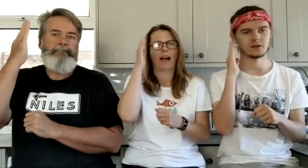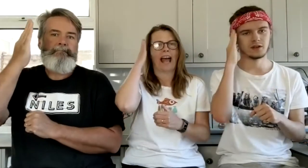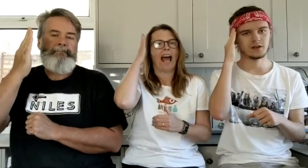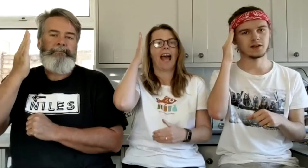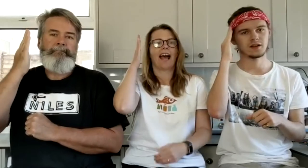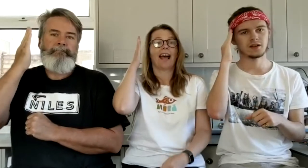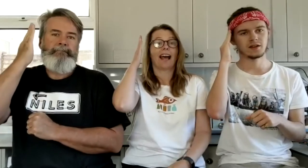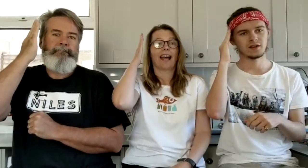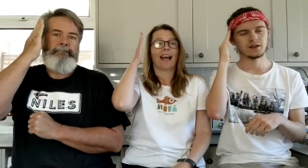hold your